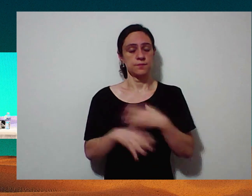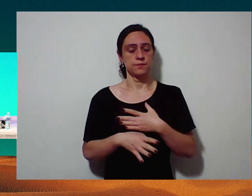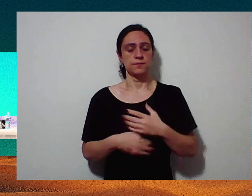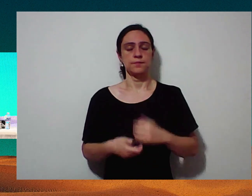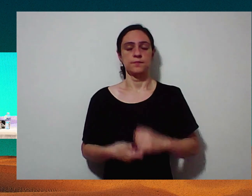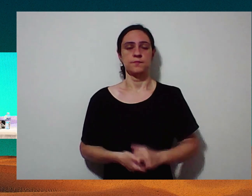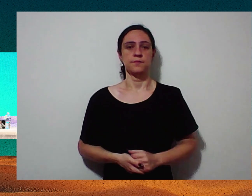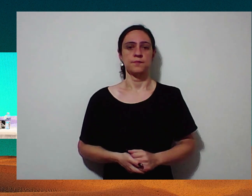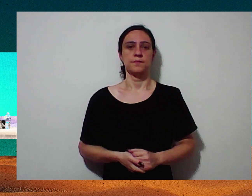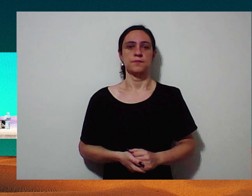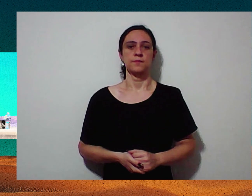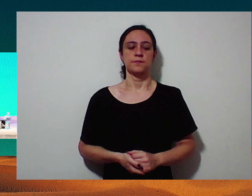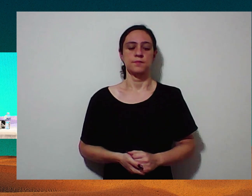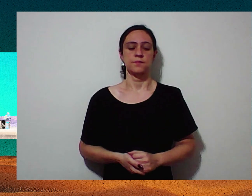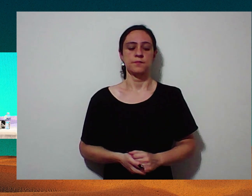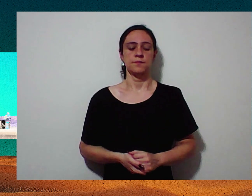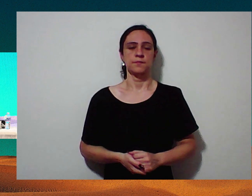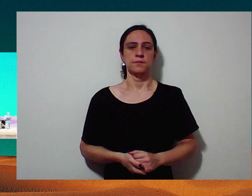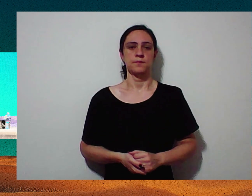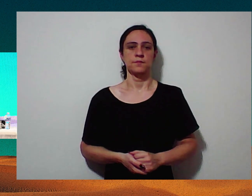go.